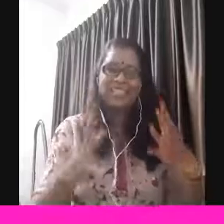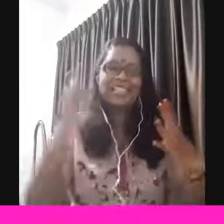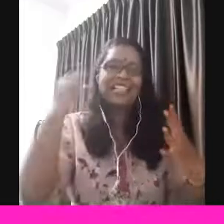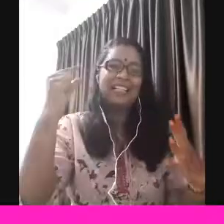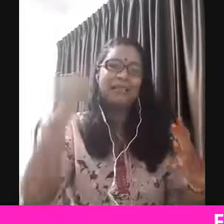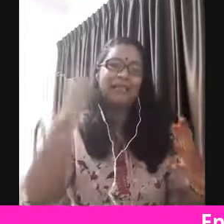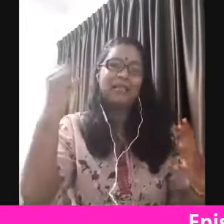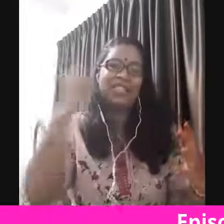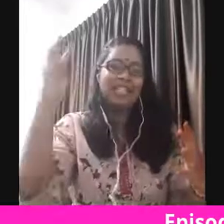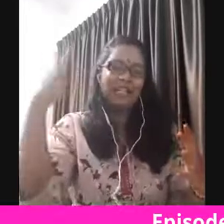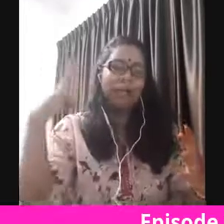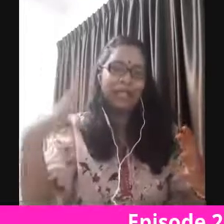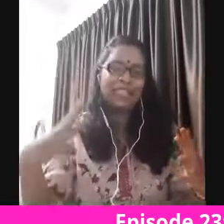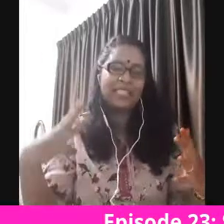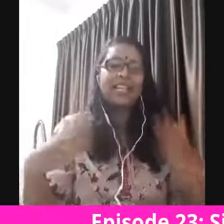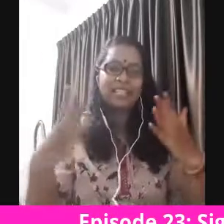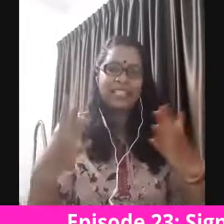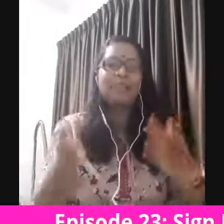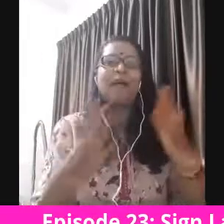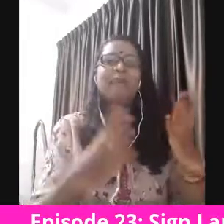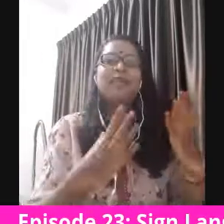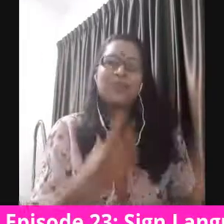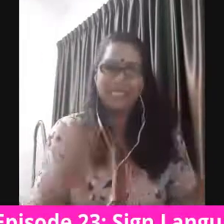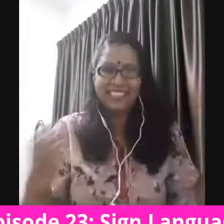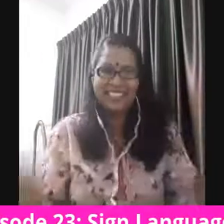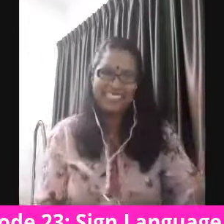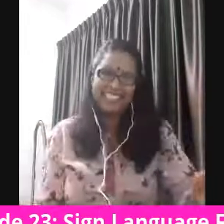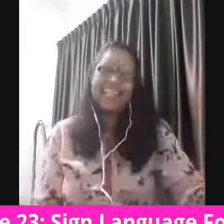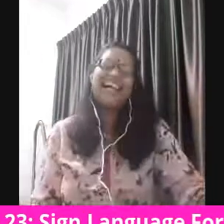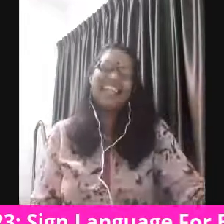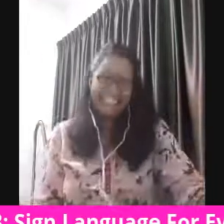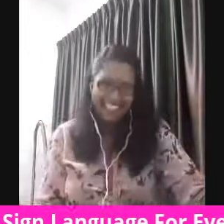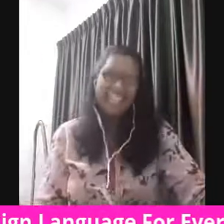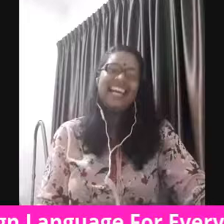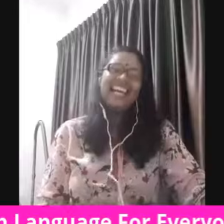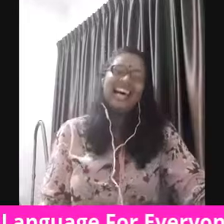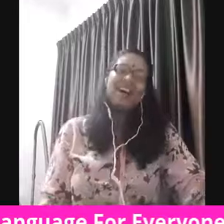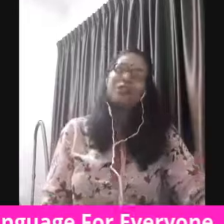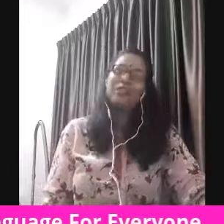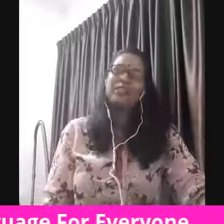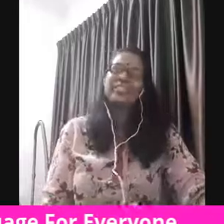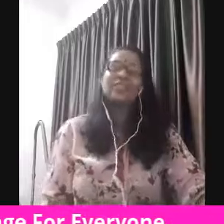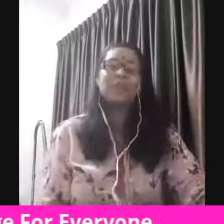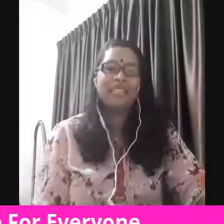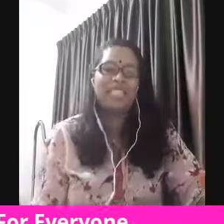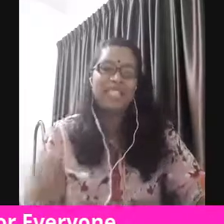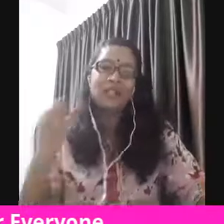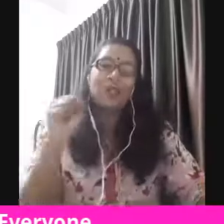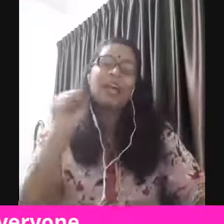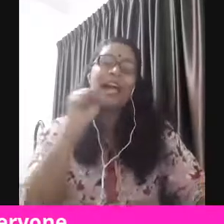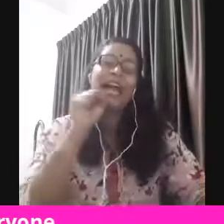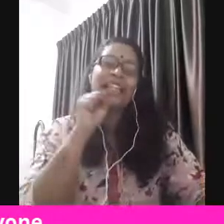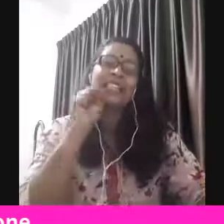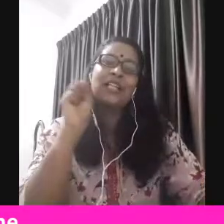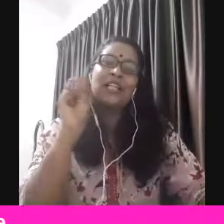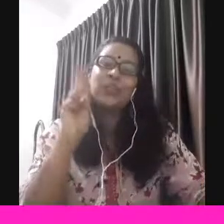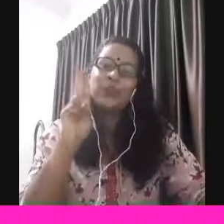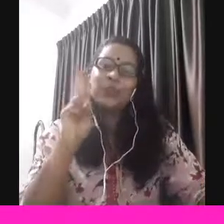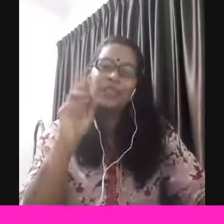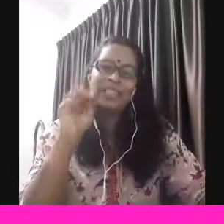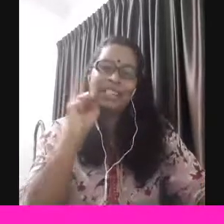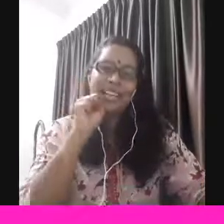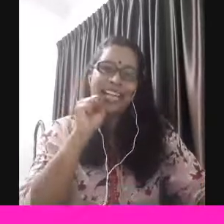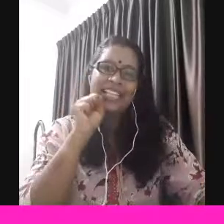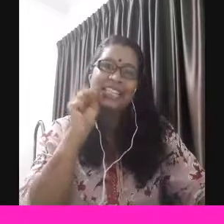So my name GW is created by my students. Interesting. One more teacher, Sumati. So Okay.